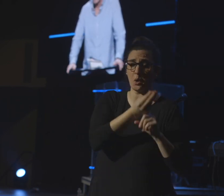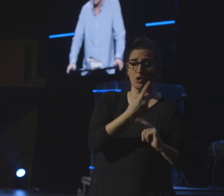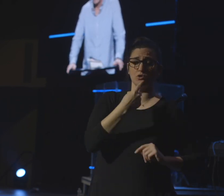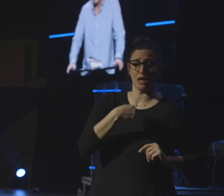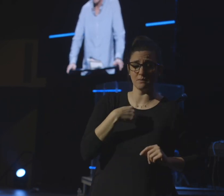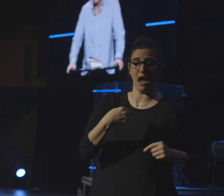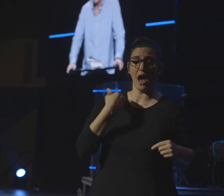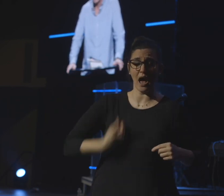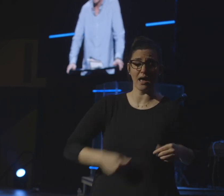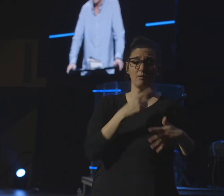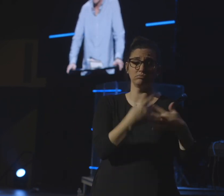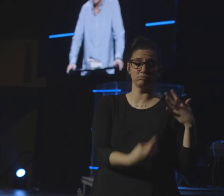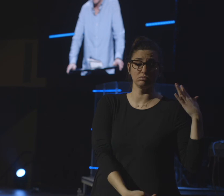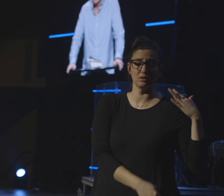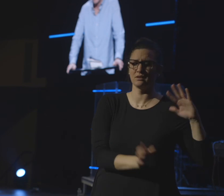I am.